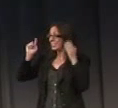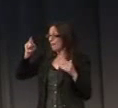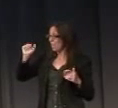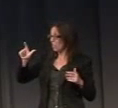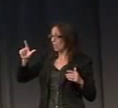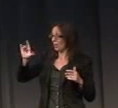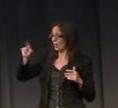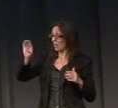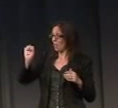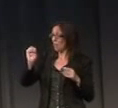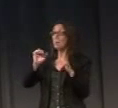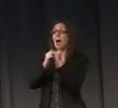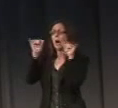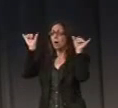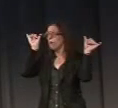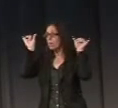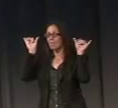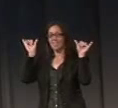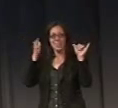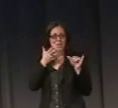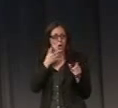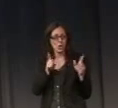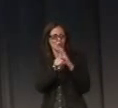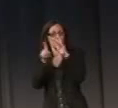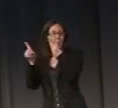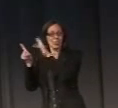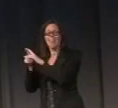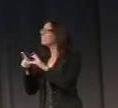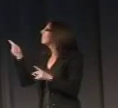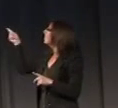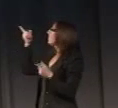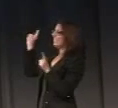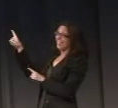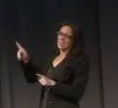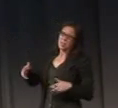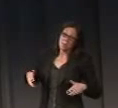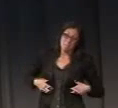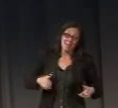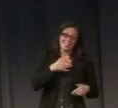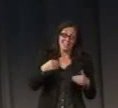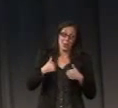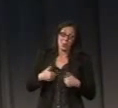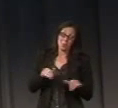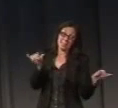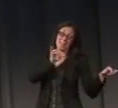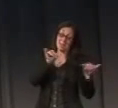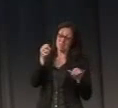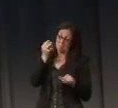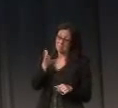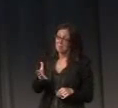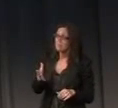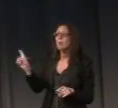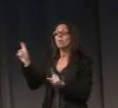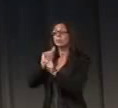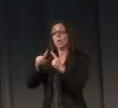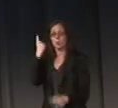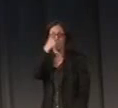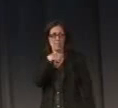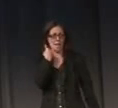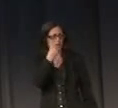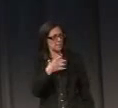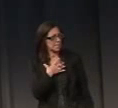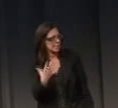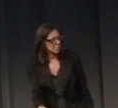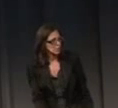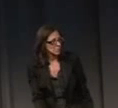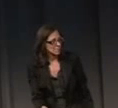map in the same, these are actually in monkeys, but it turns out to be the same in humans, the responses to faces. And they provide